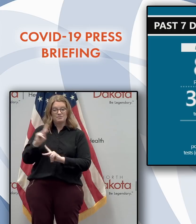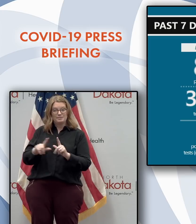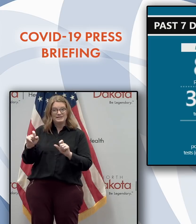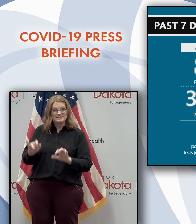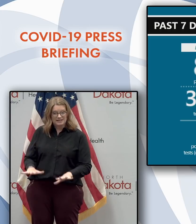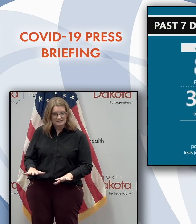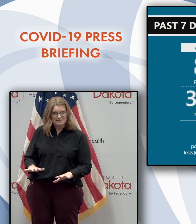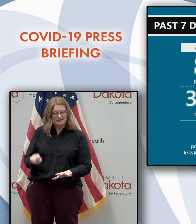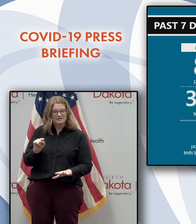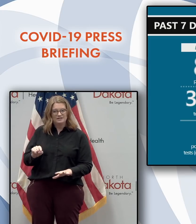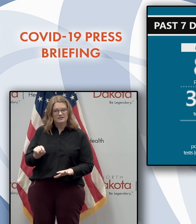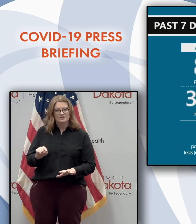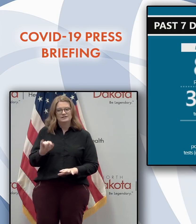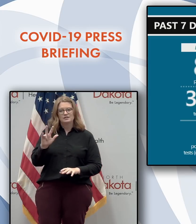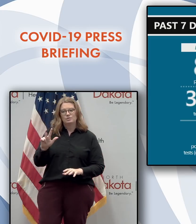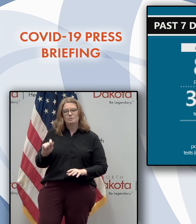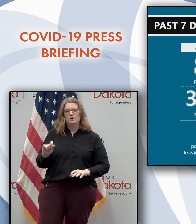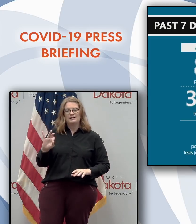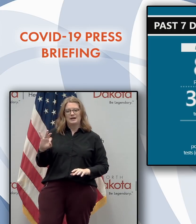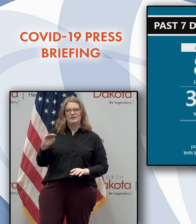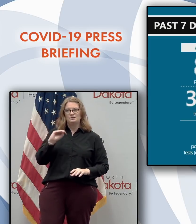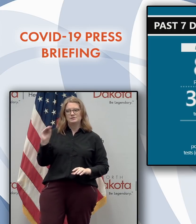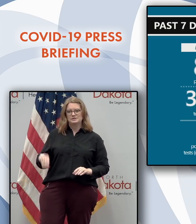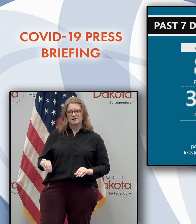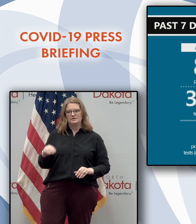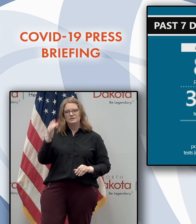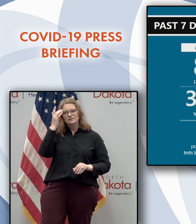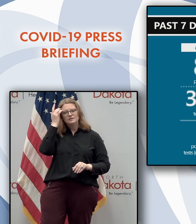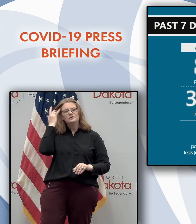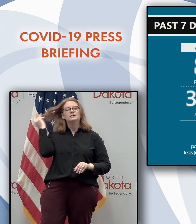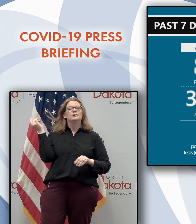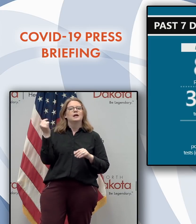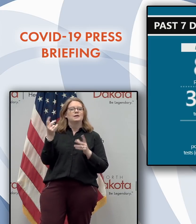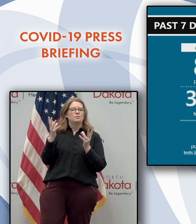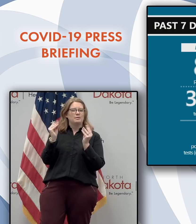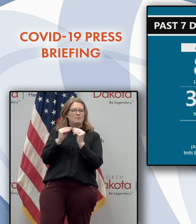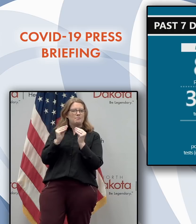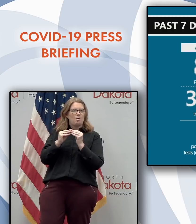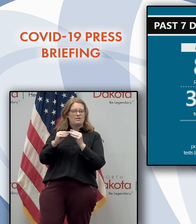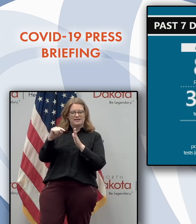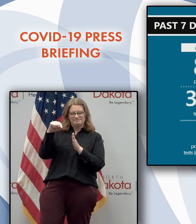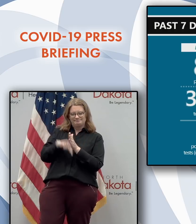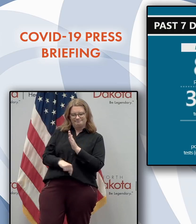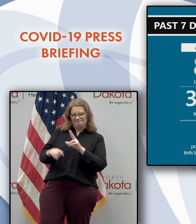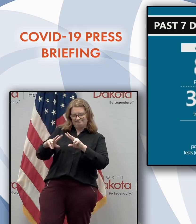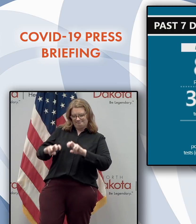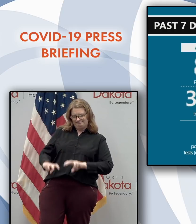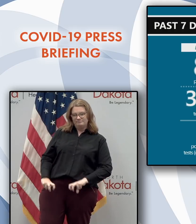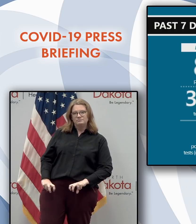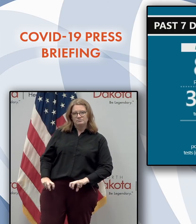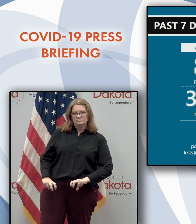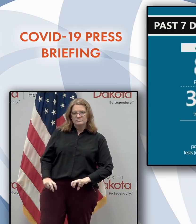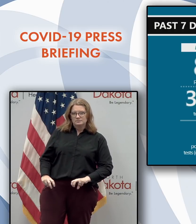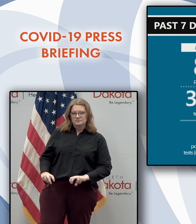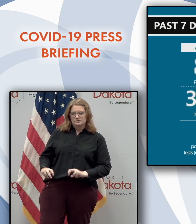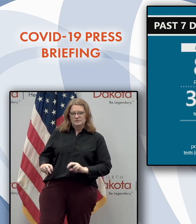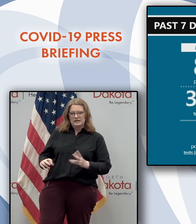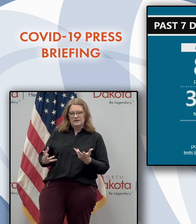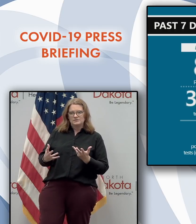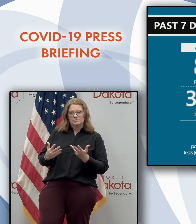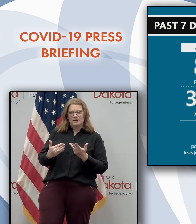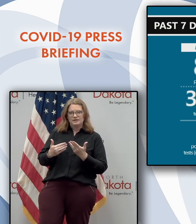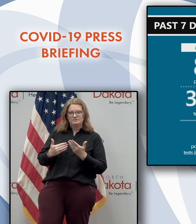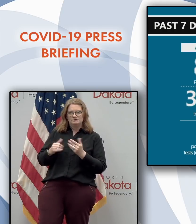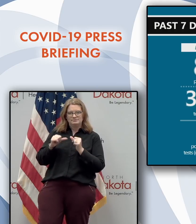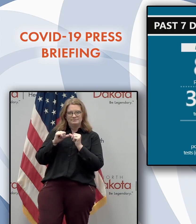gives us our cumulative 3.9%. We're going to do a little more of a breakdown on this as we get further into the